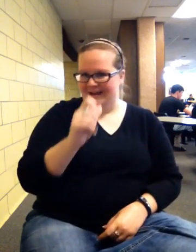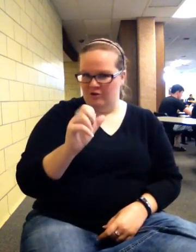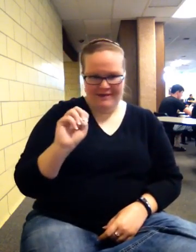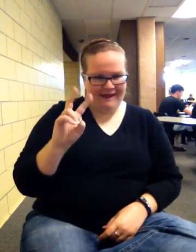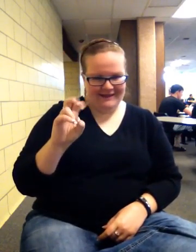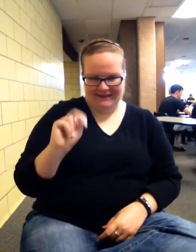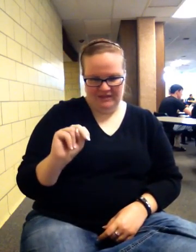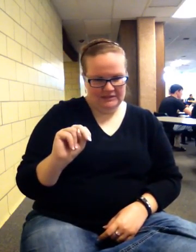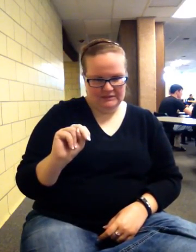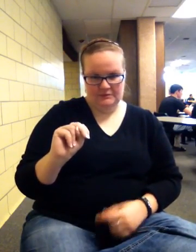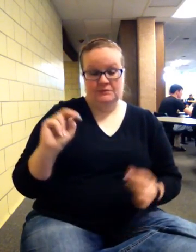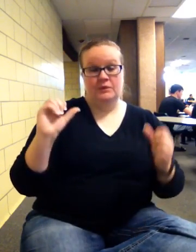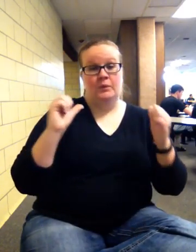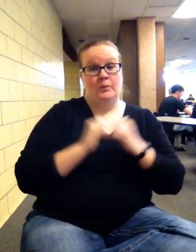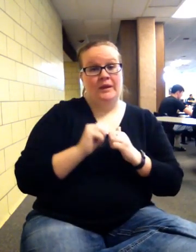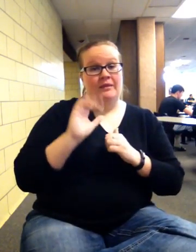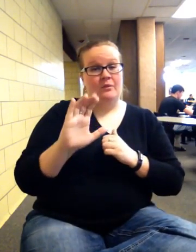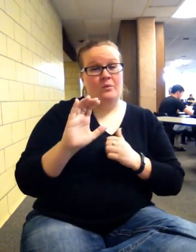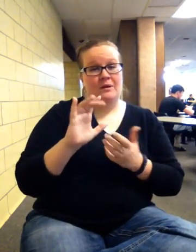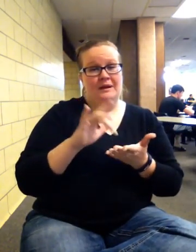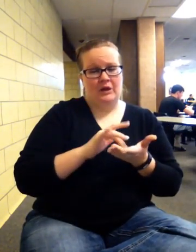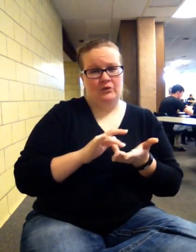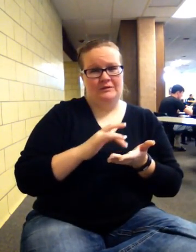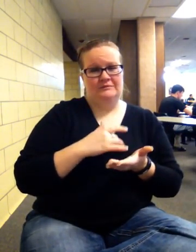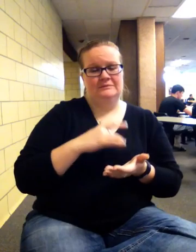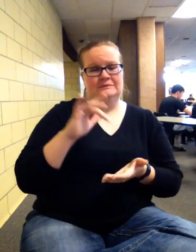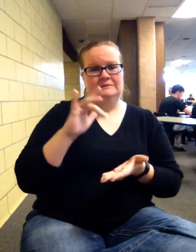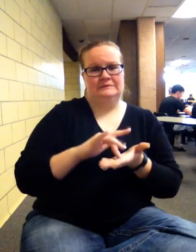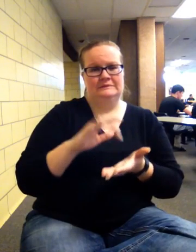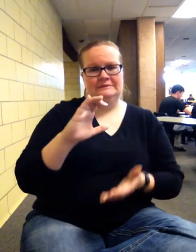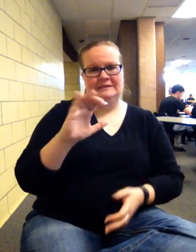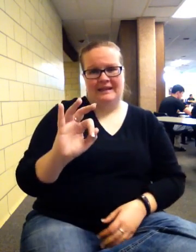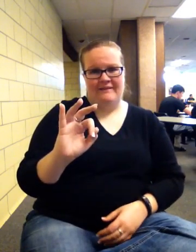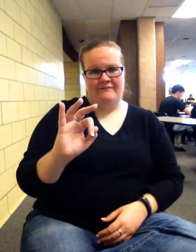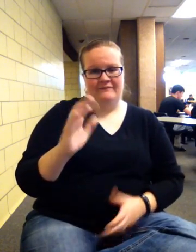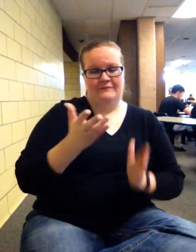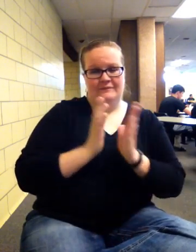So with your calculator, I hit the CF button, and the first thing it asks you is CF0.